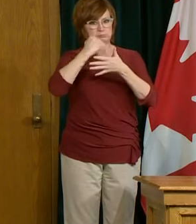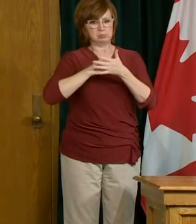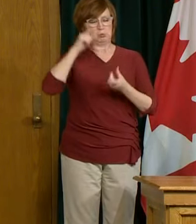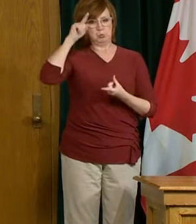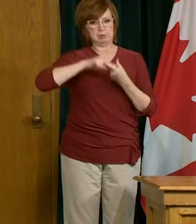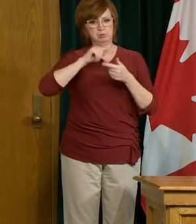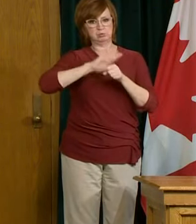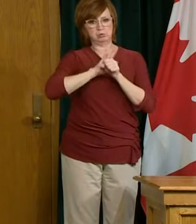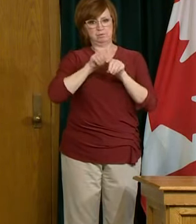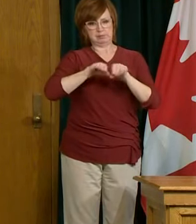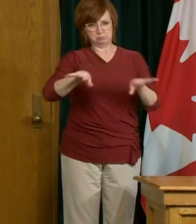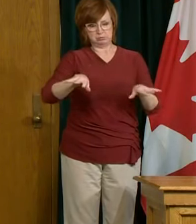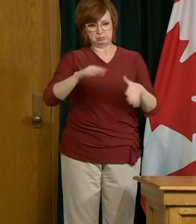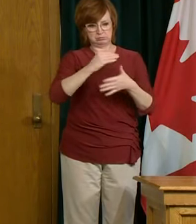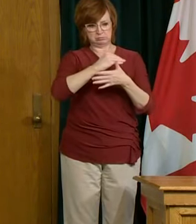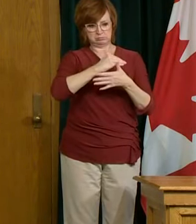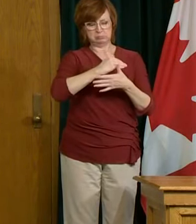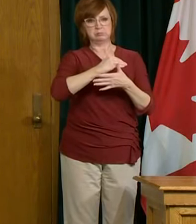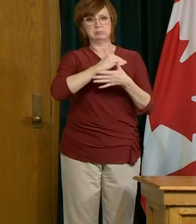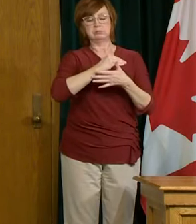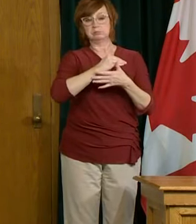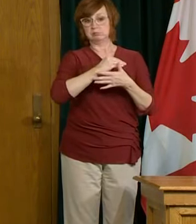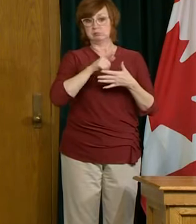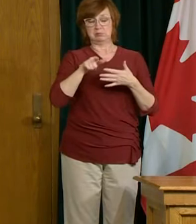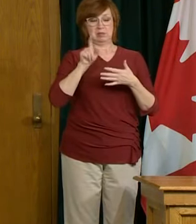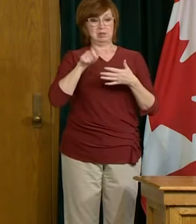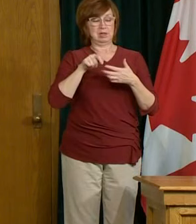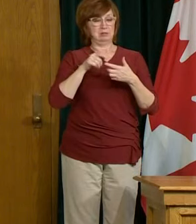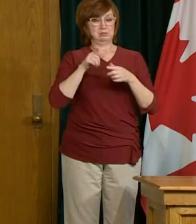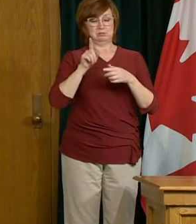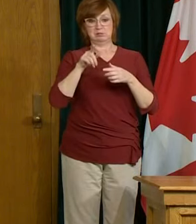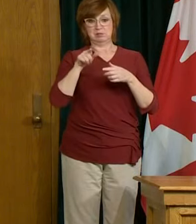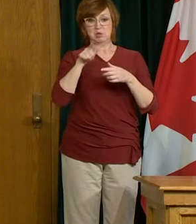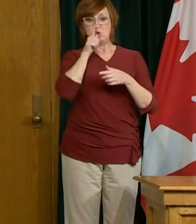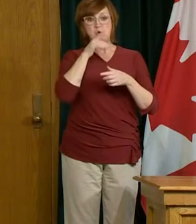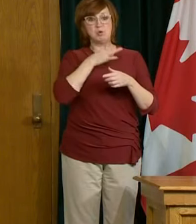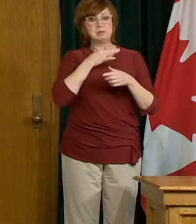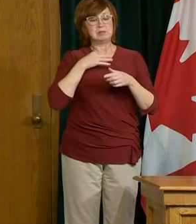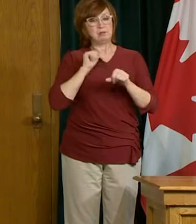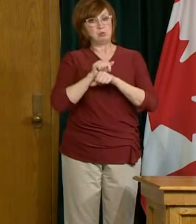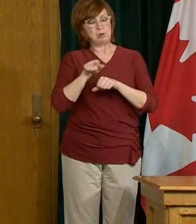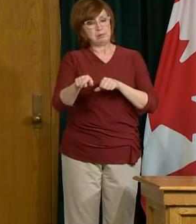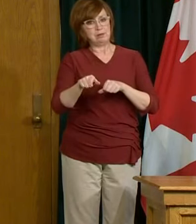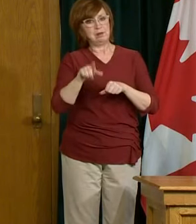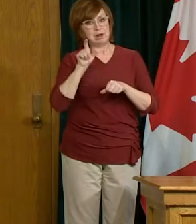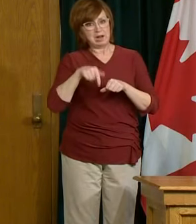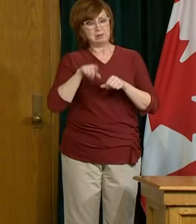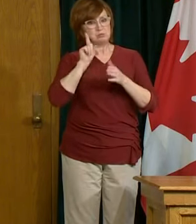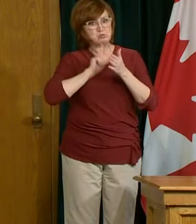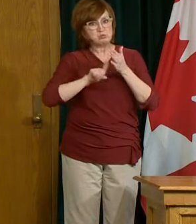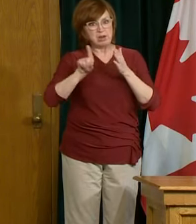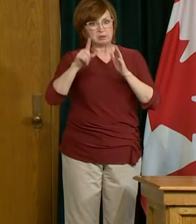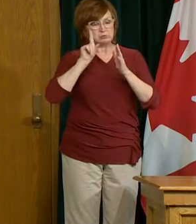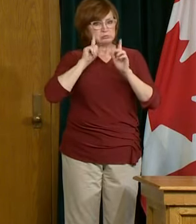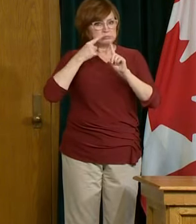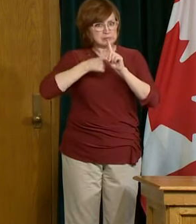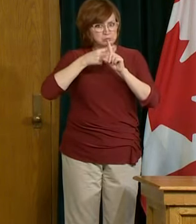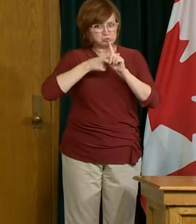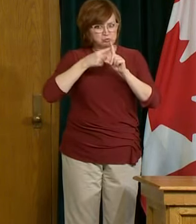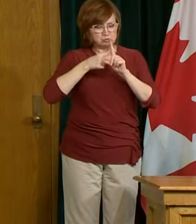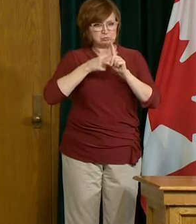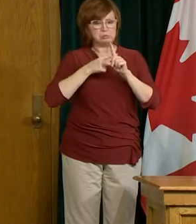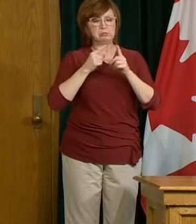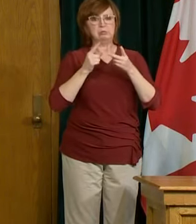that apply to hospitals and other settings, daily screen before you go to work and when you show up to work, and then within